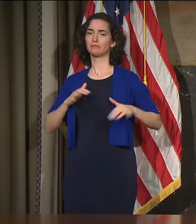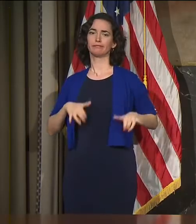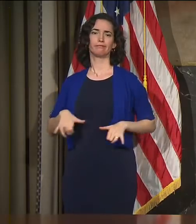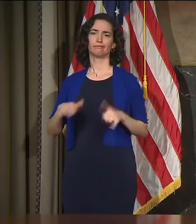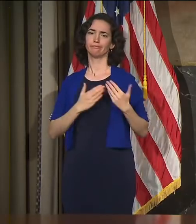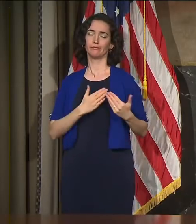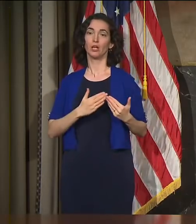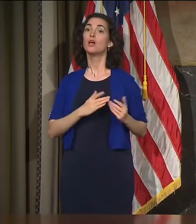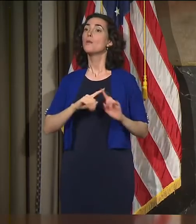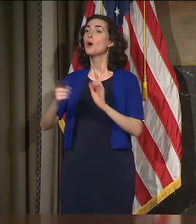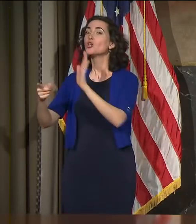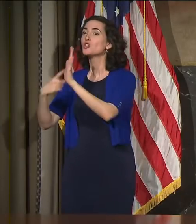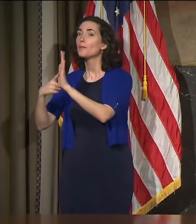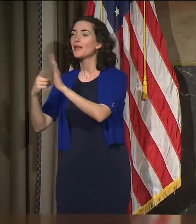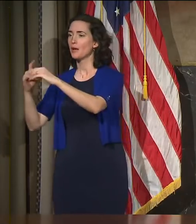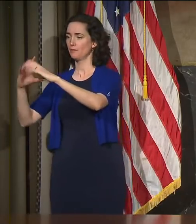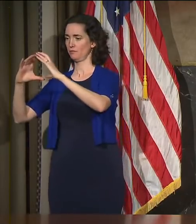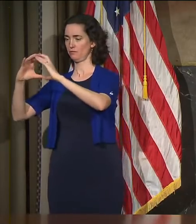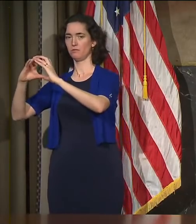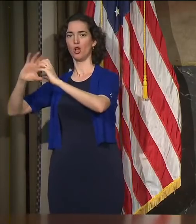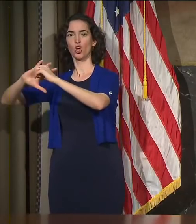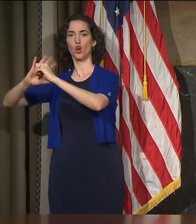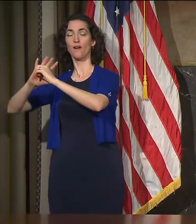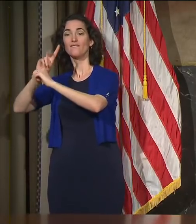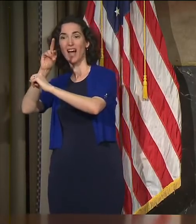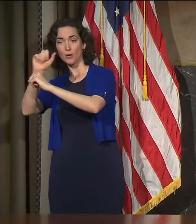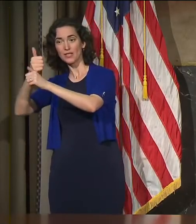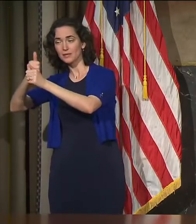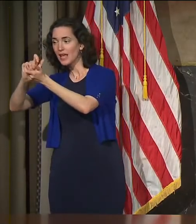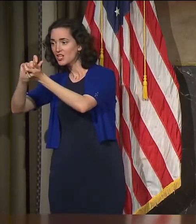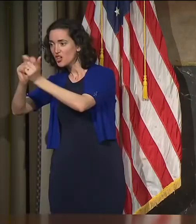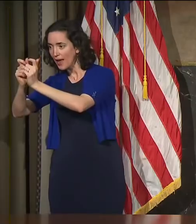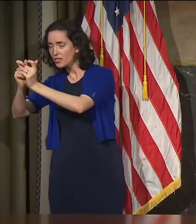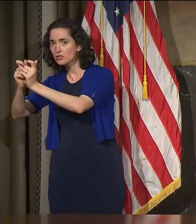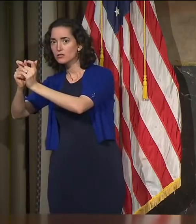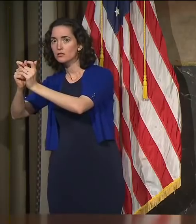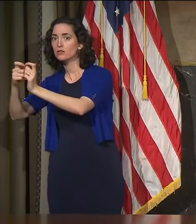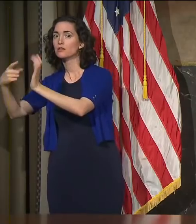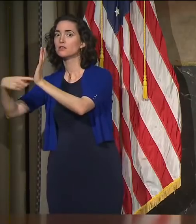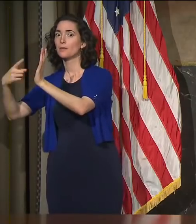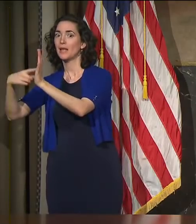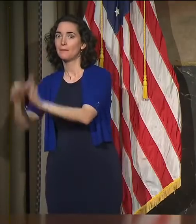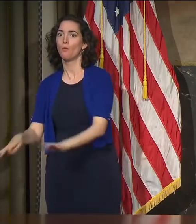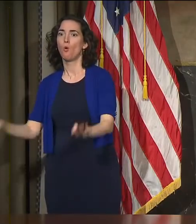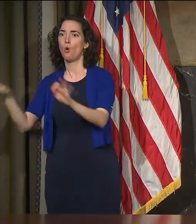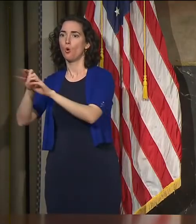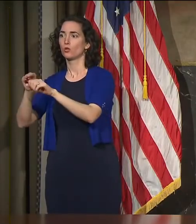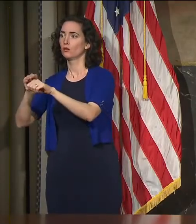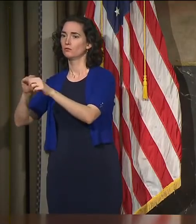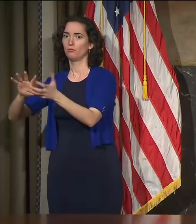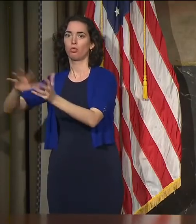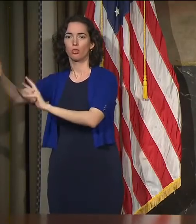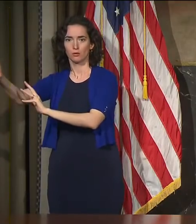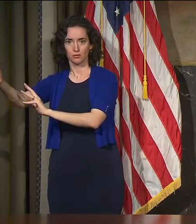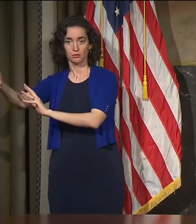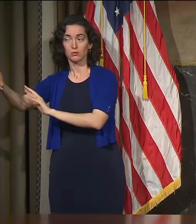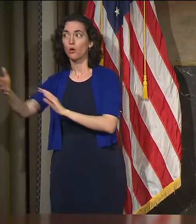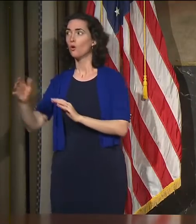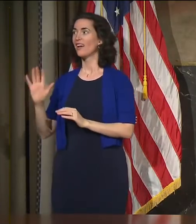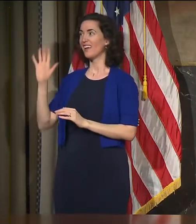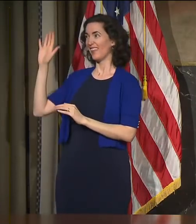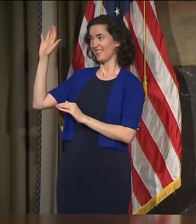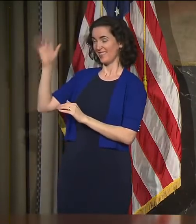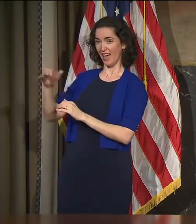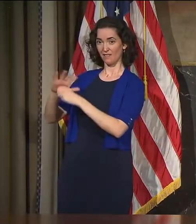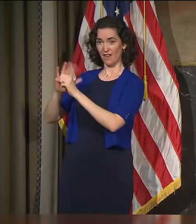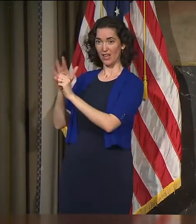that's not insignificant, but we don't know yet which one of these this mutation will fall in. The questions on our